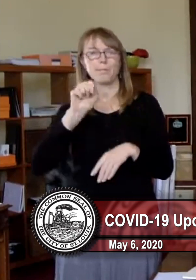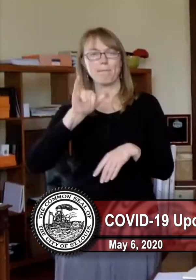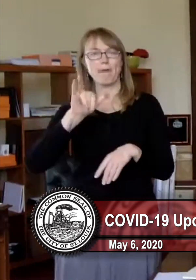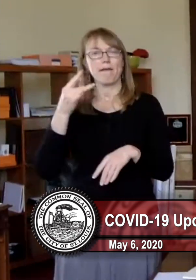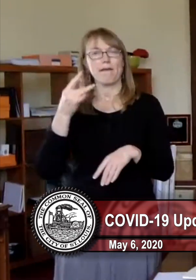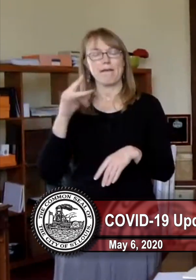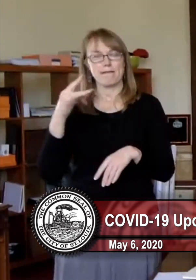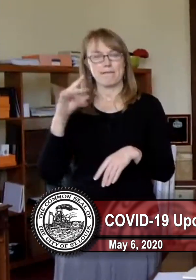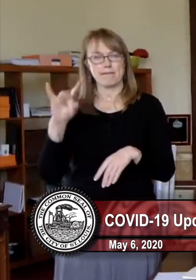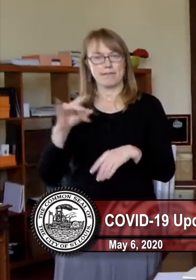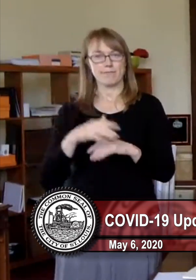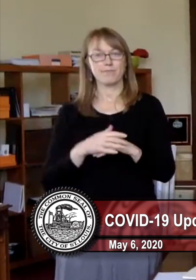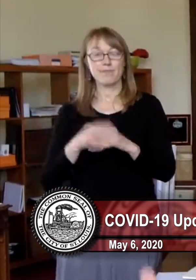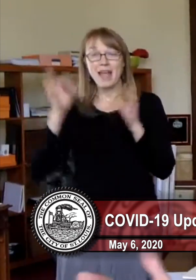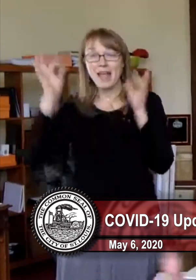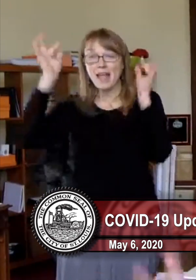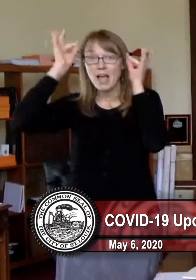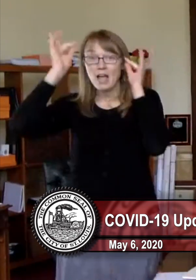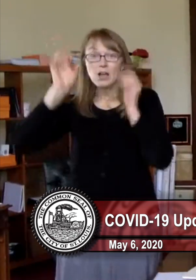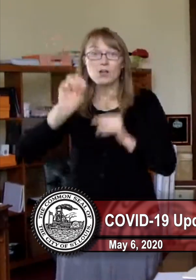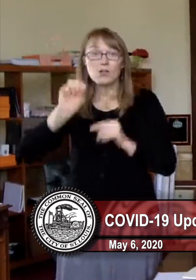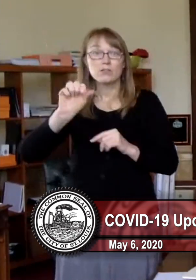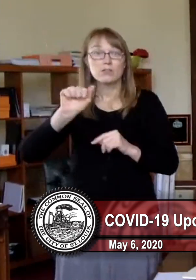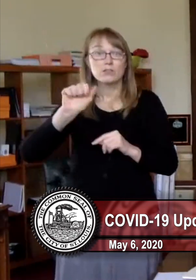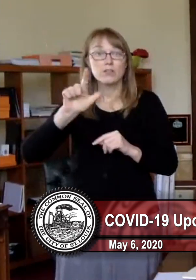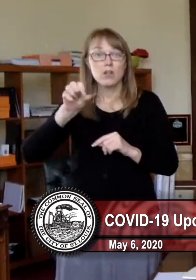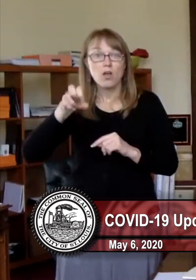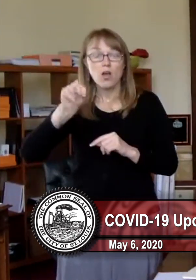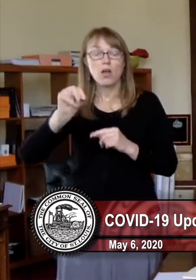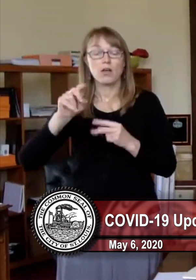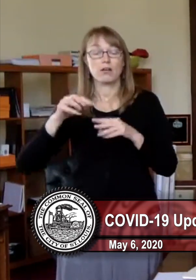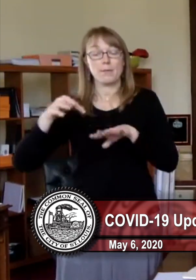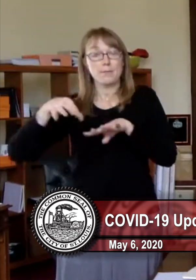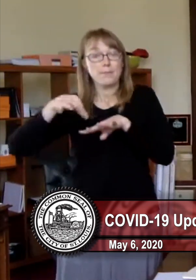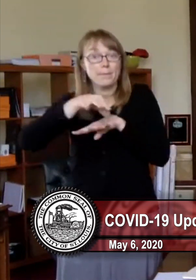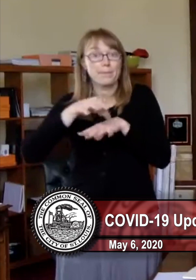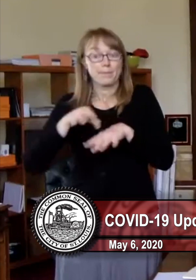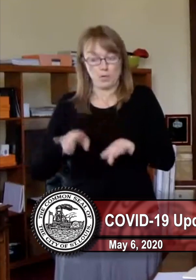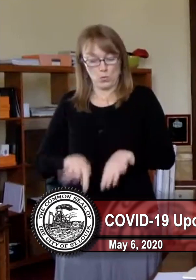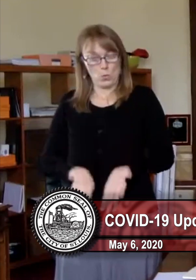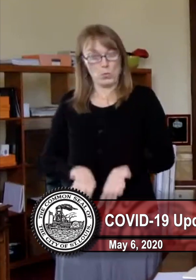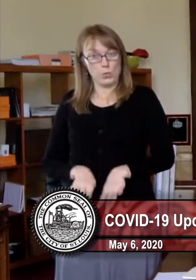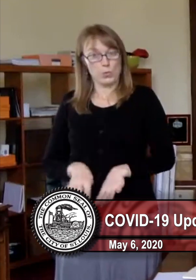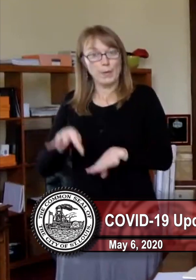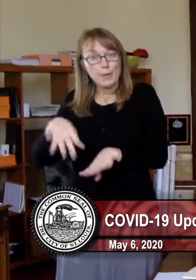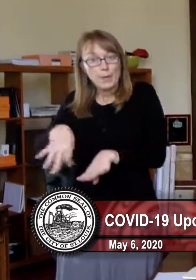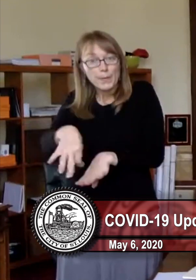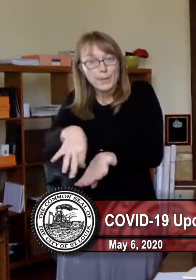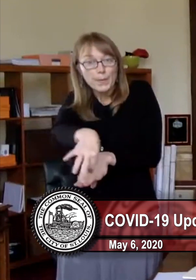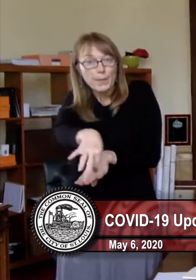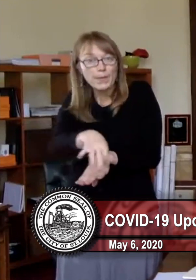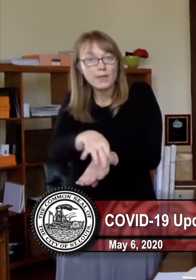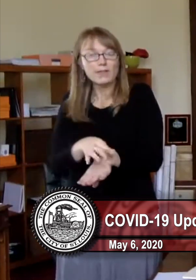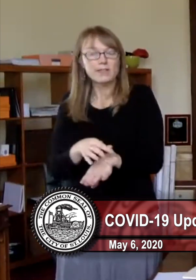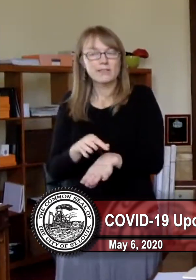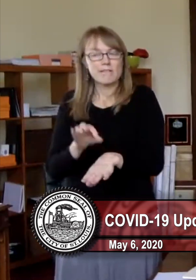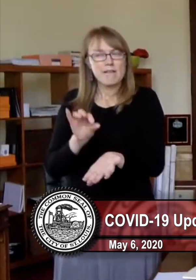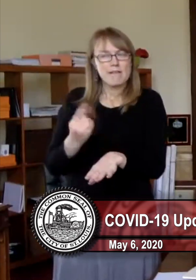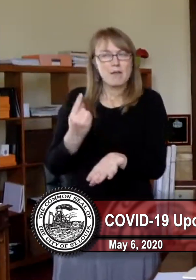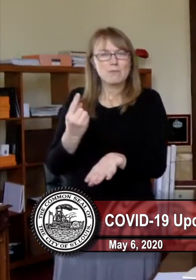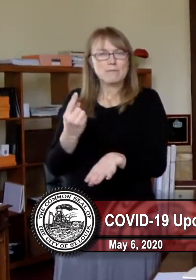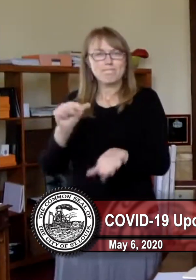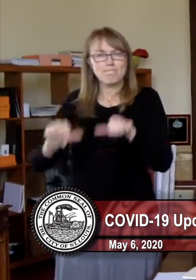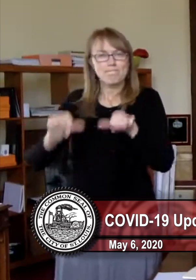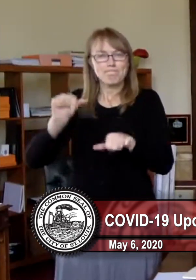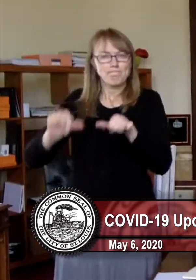Hair, nail, pedicures, manicures, tattoo parlors, that's a little bit up in the air right